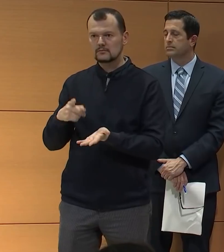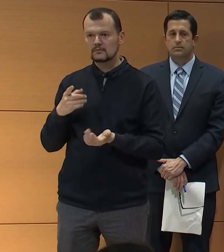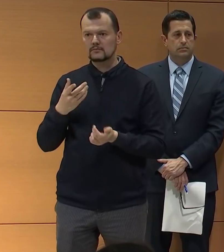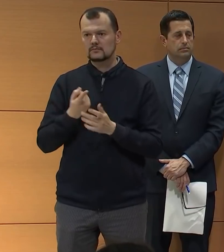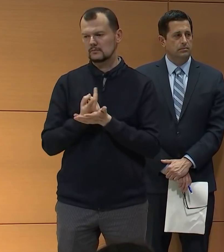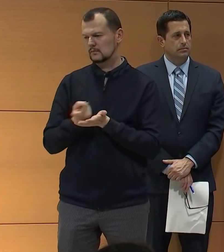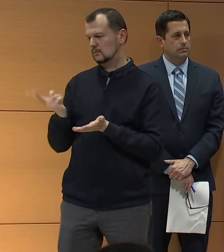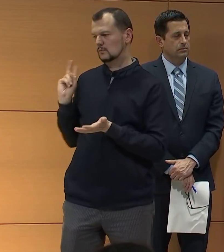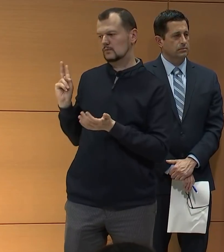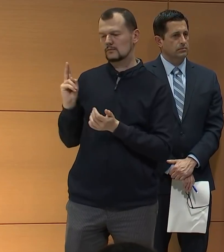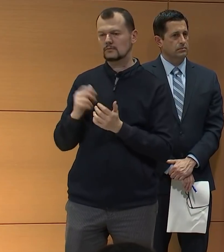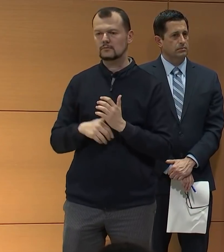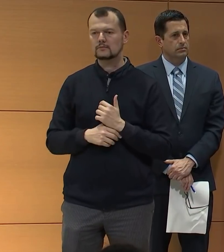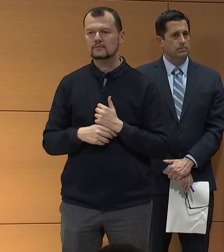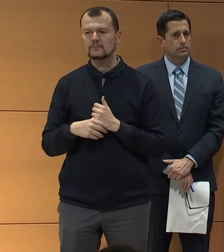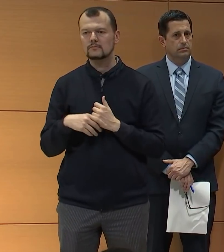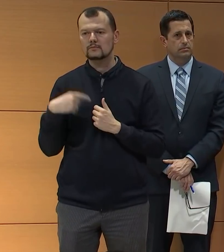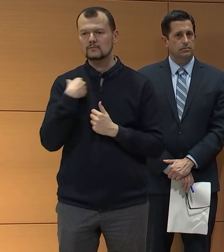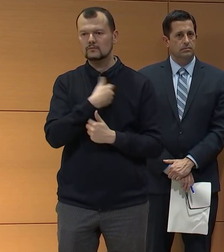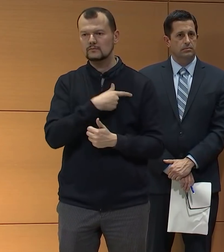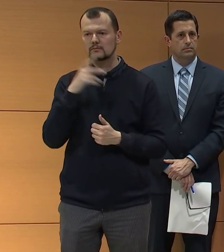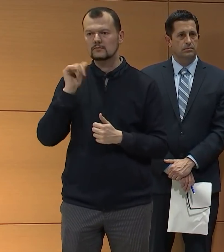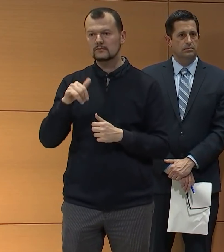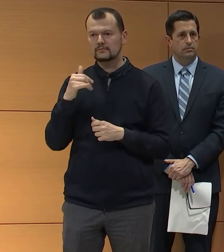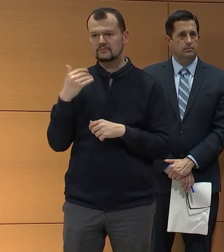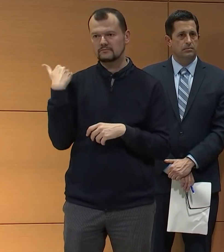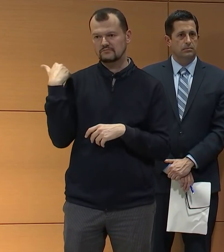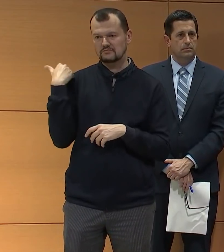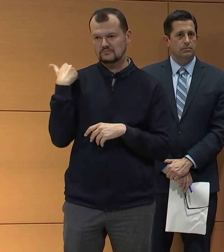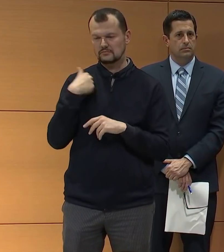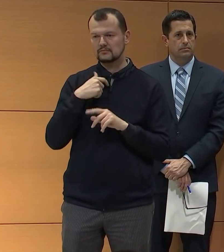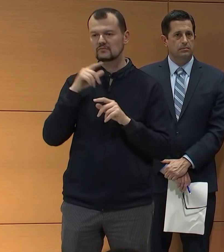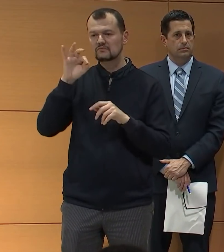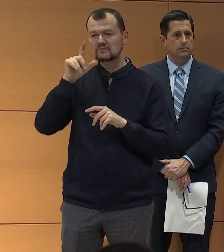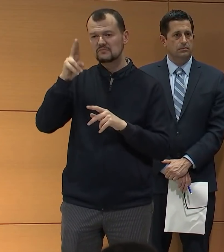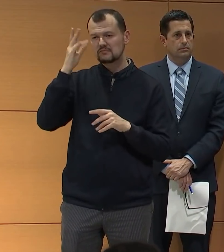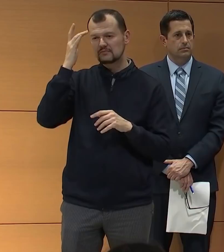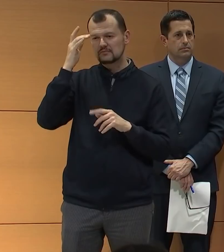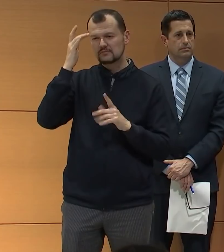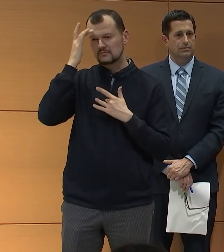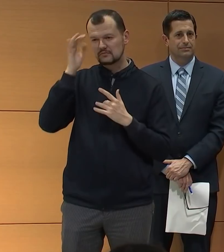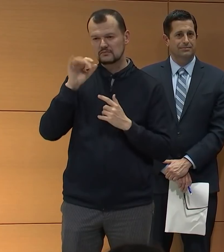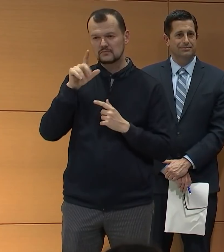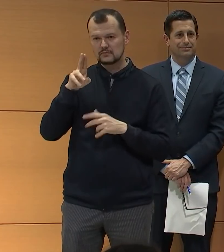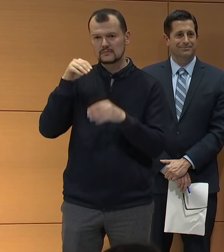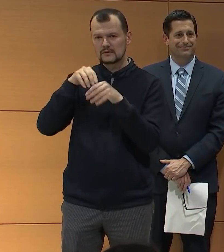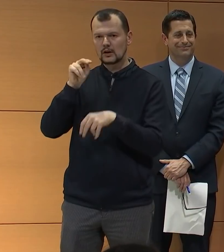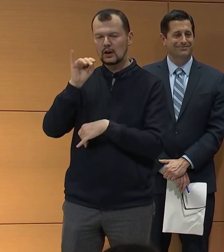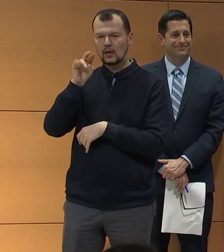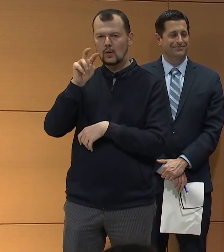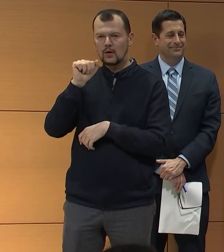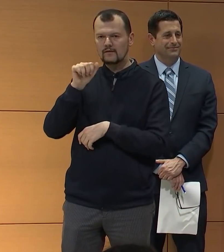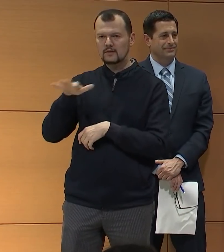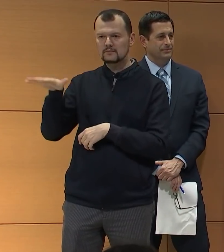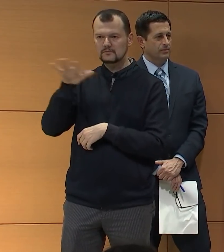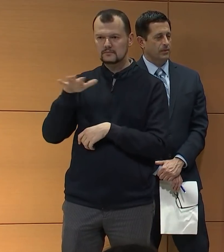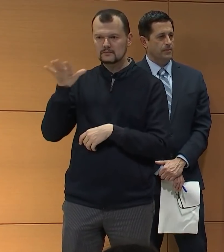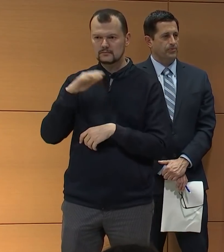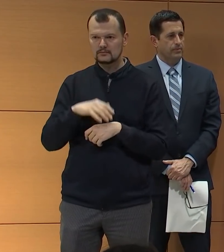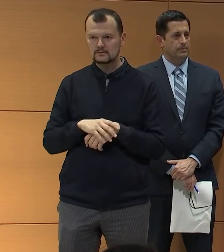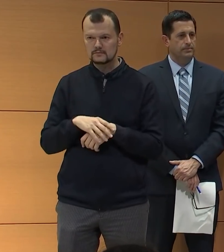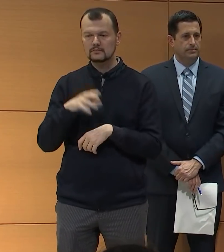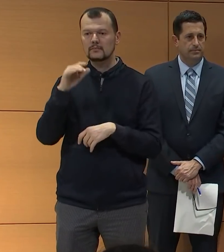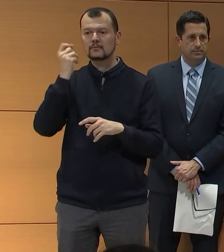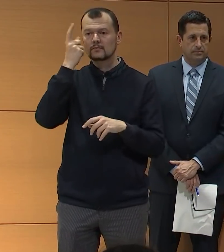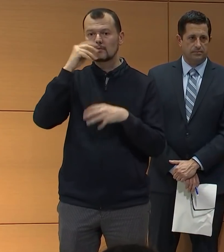year, influenza, other viral infections. And so we've seen far more people who have been tested